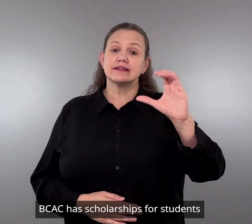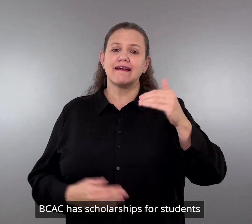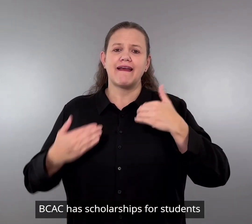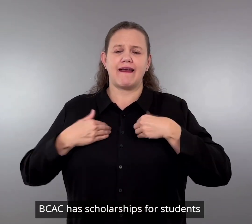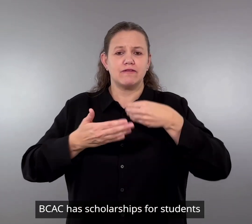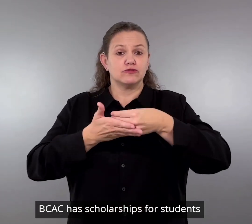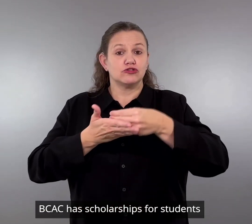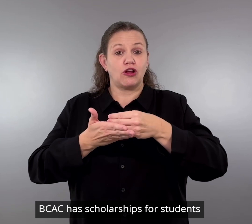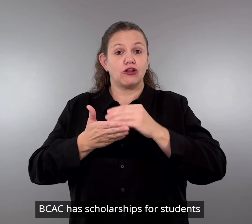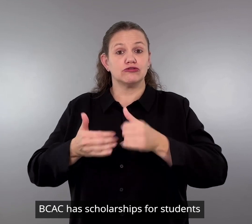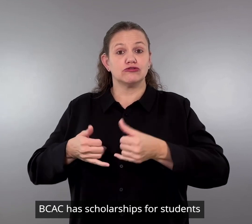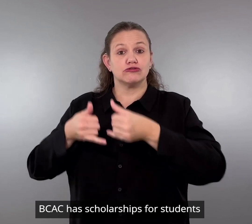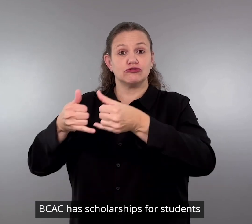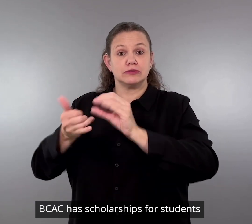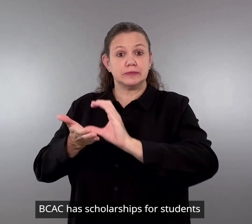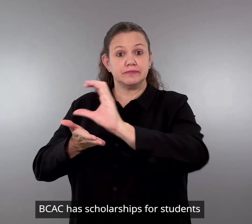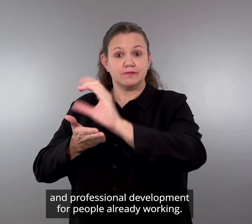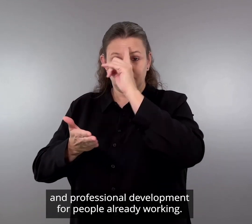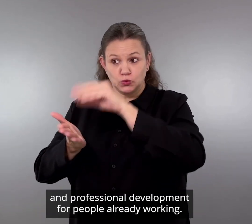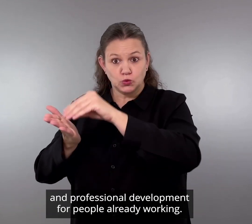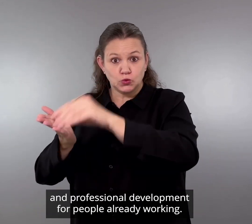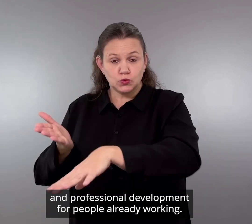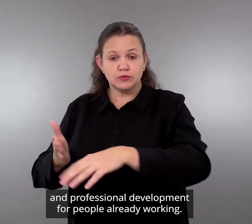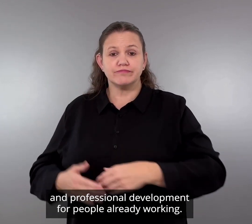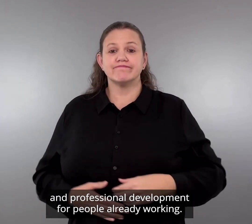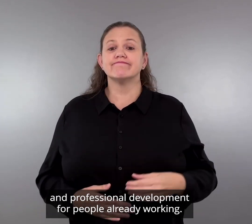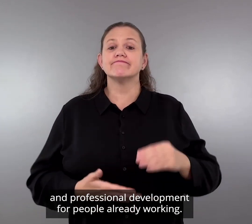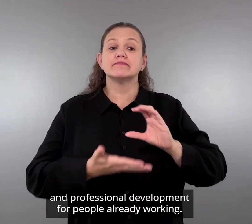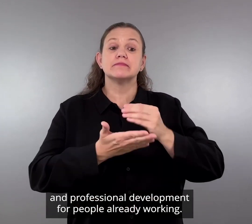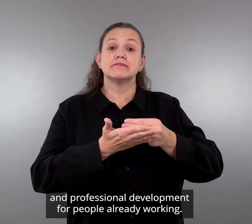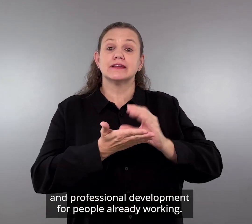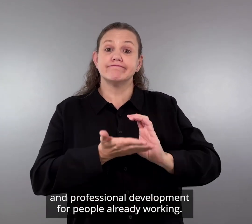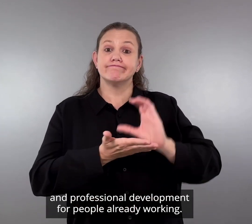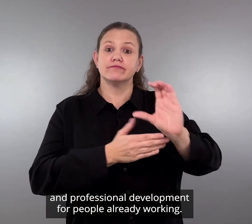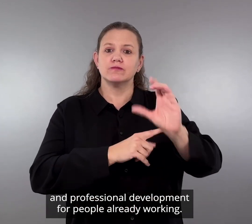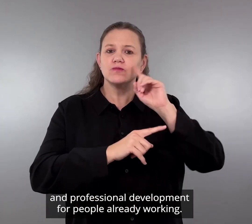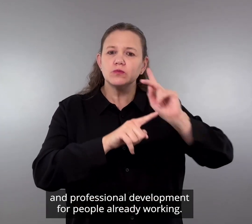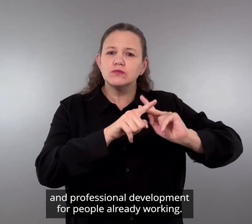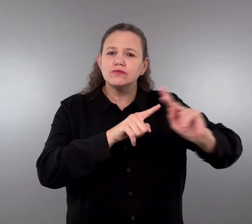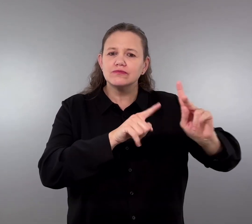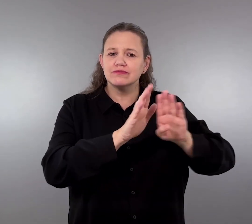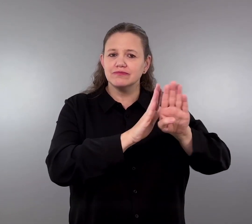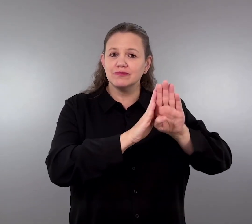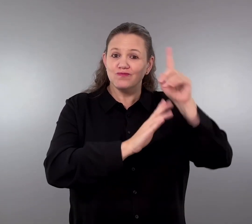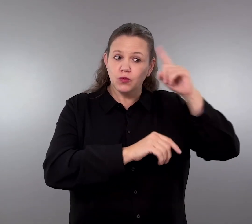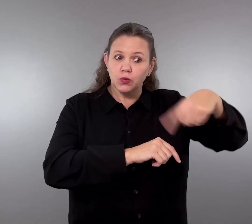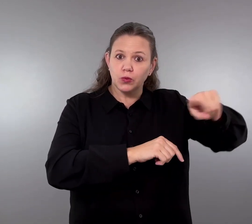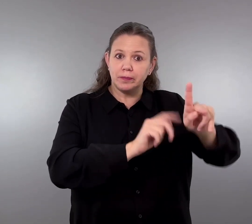BCAC has scholarships for students and professional development for people already working.